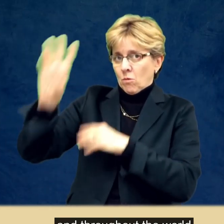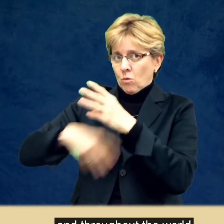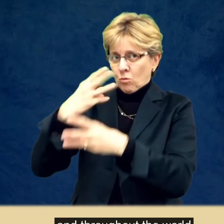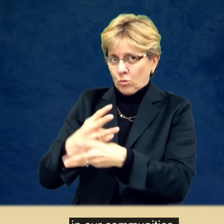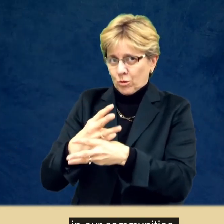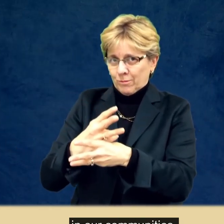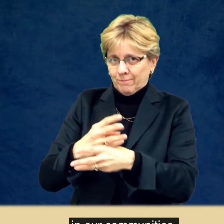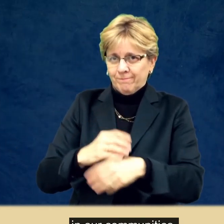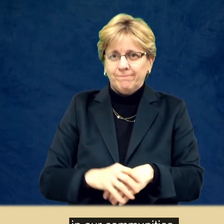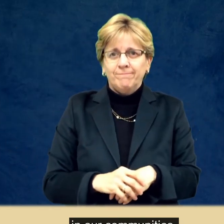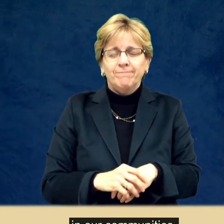world in our community.